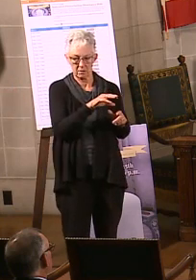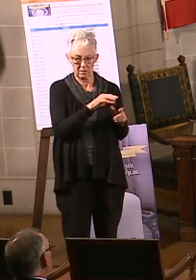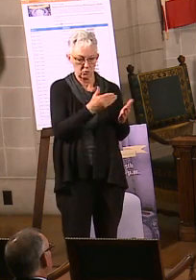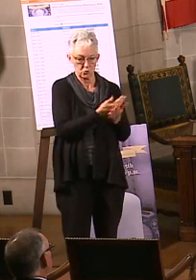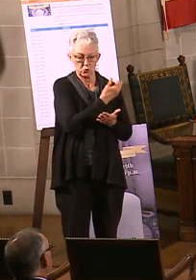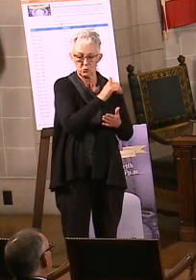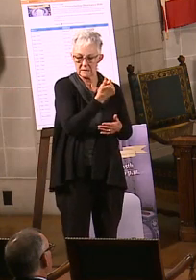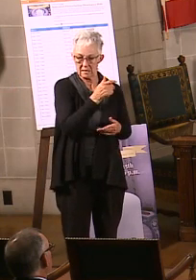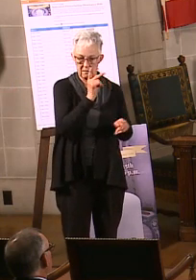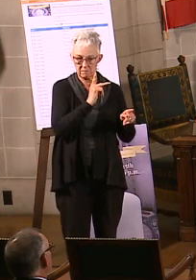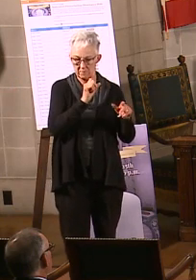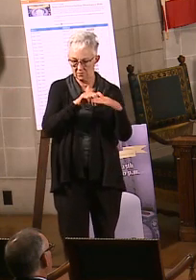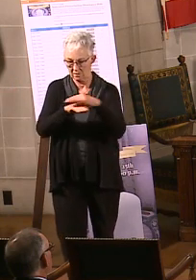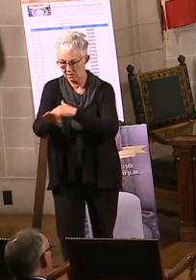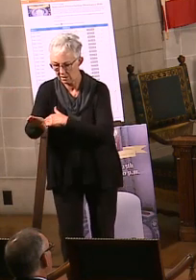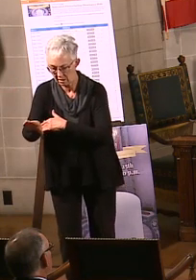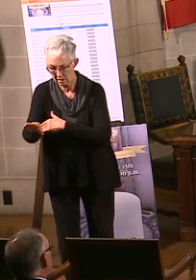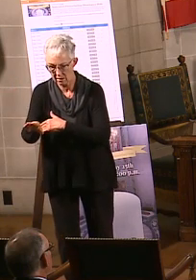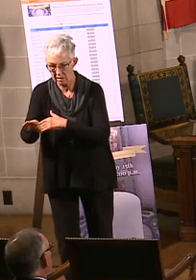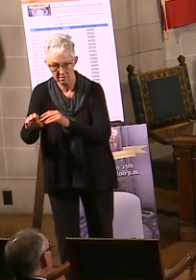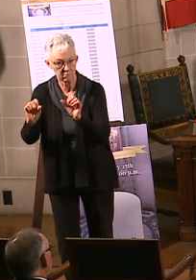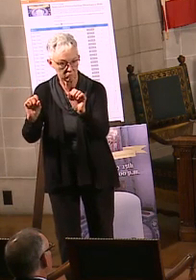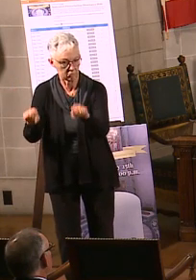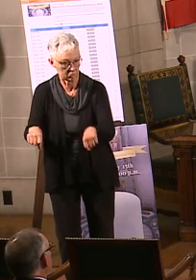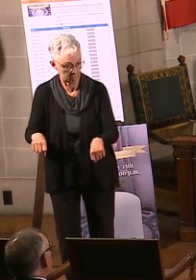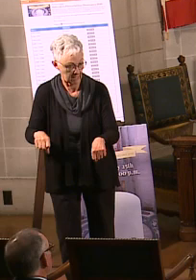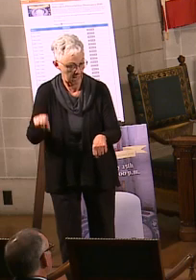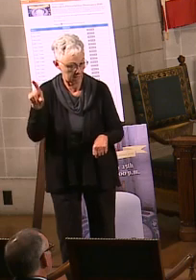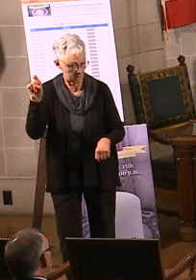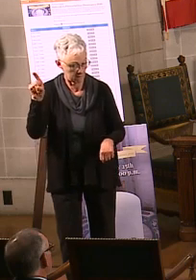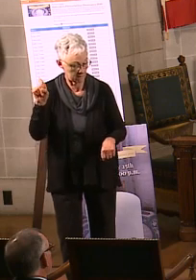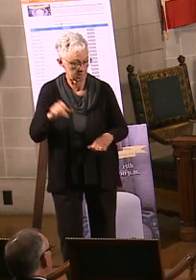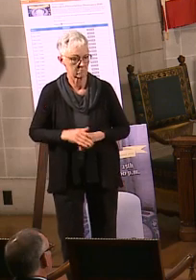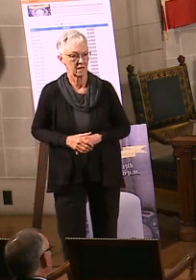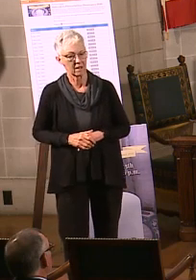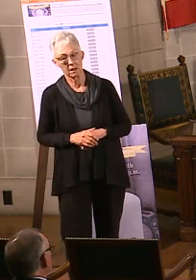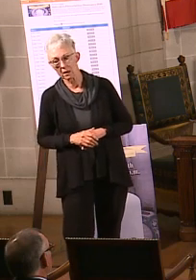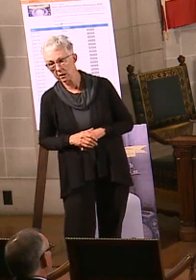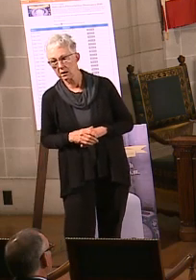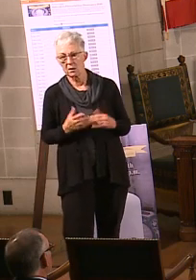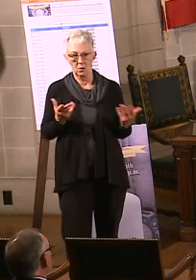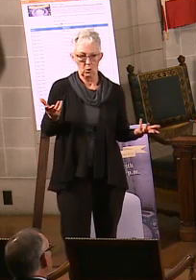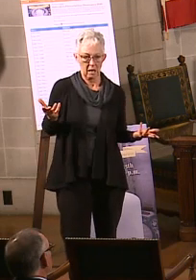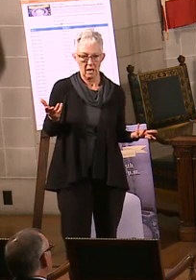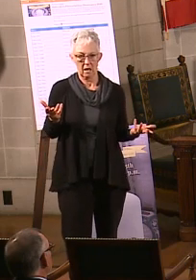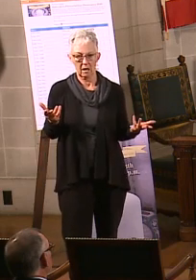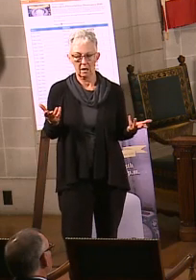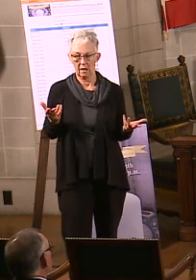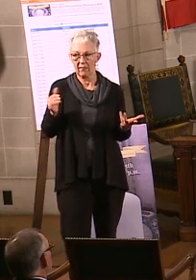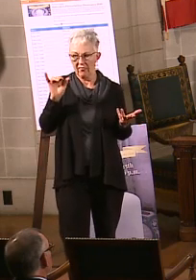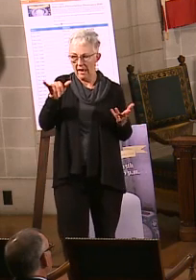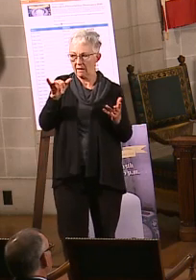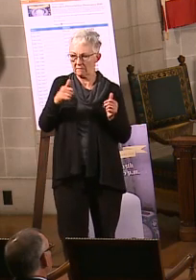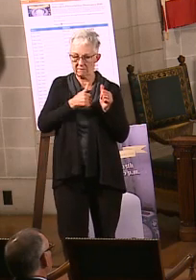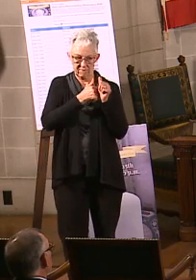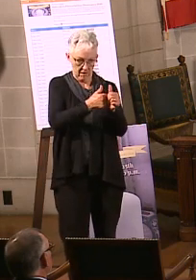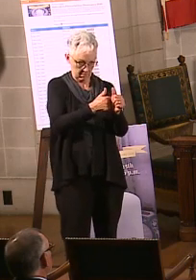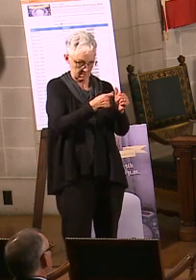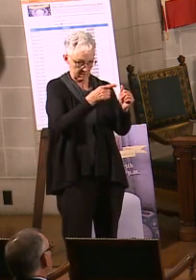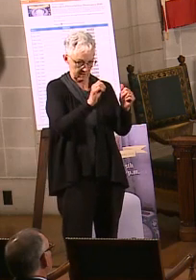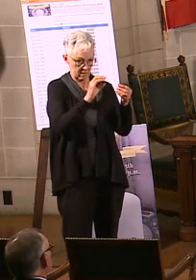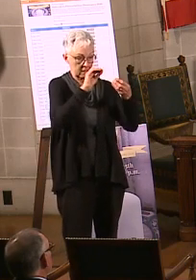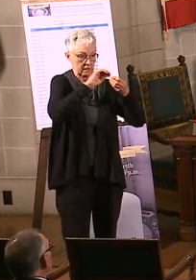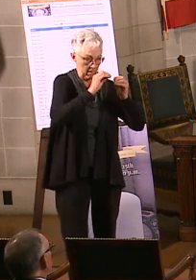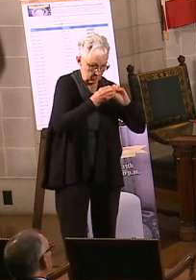suppose technically that is within the letter of the law, but it's not the spirit of the law, because when you're rotating people